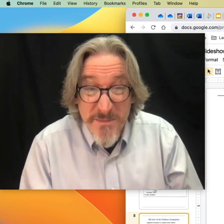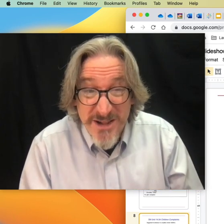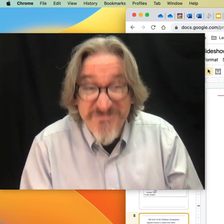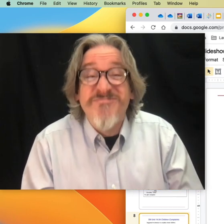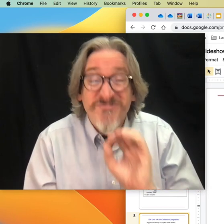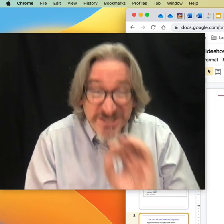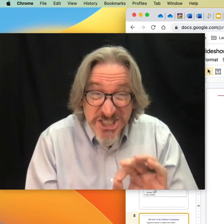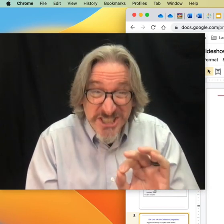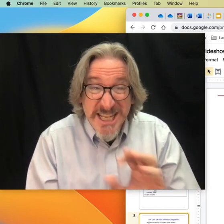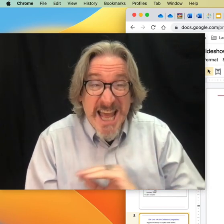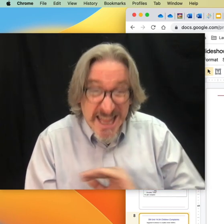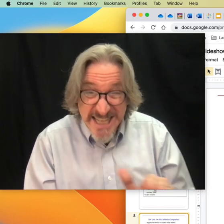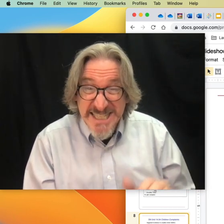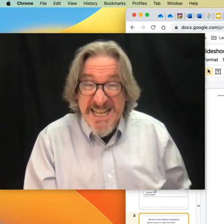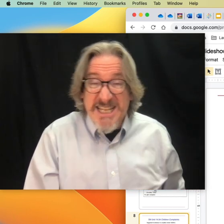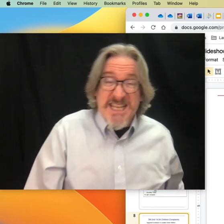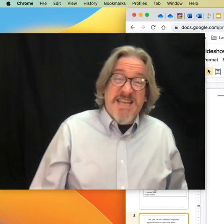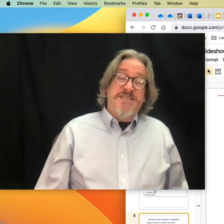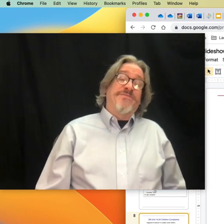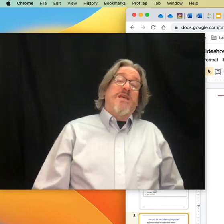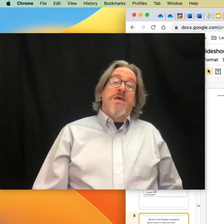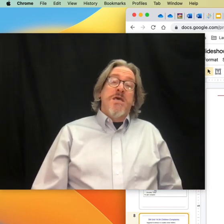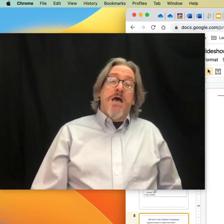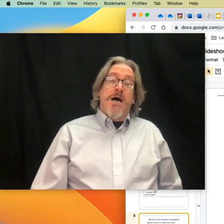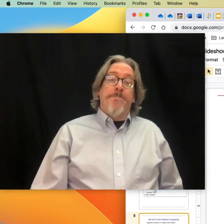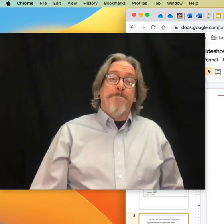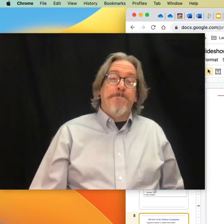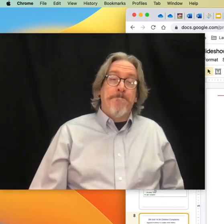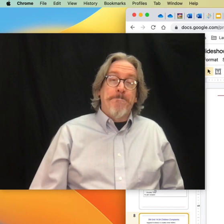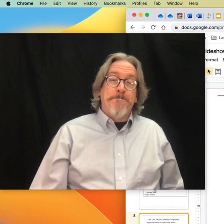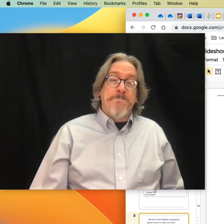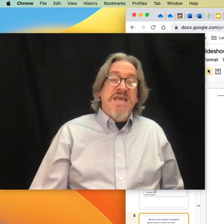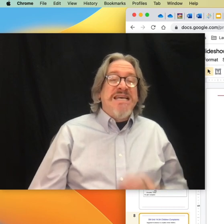If you meet my mom, she'll tell you that's exactly the case.